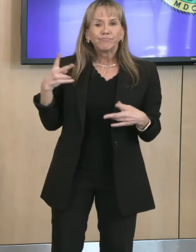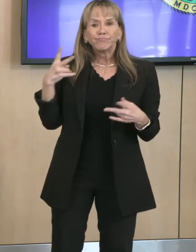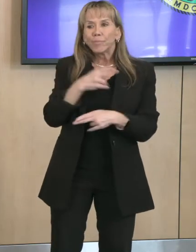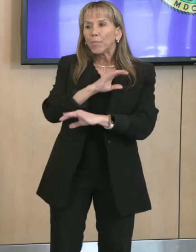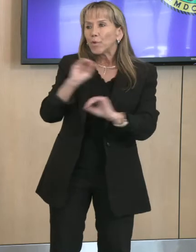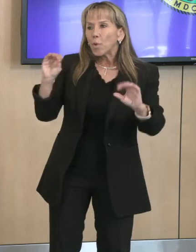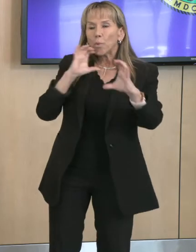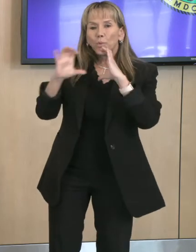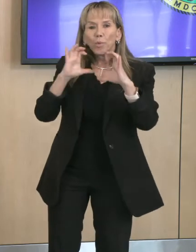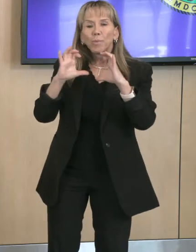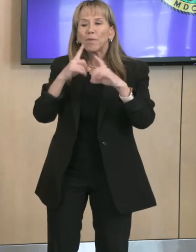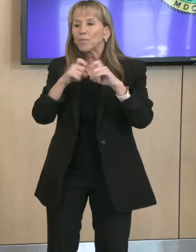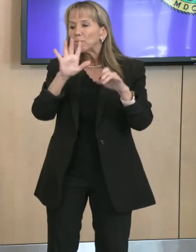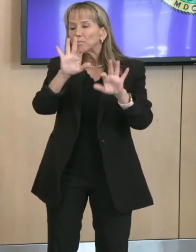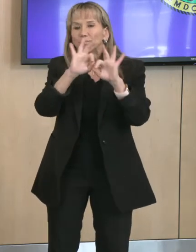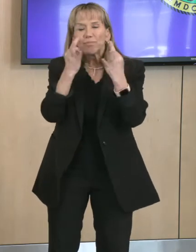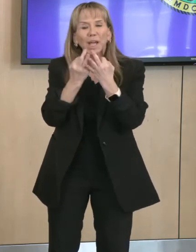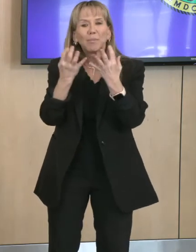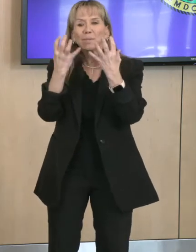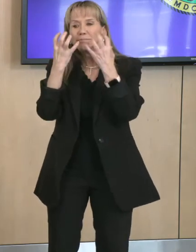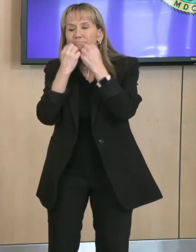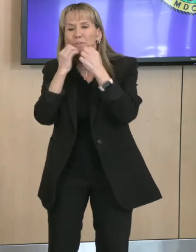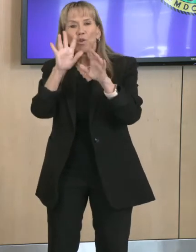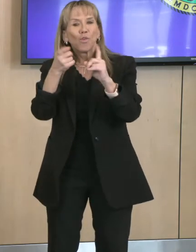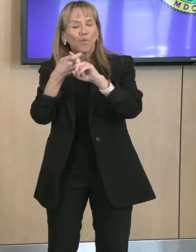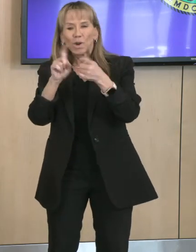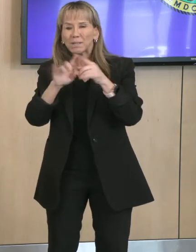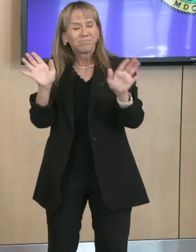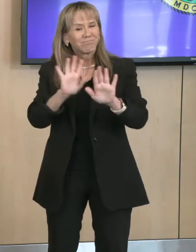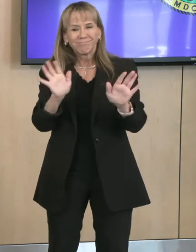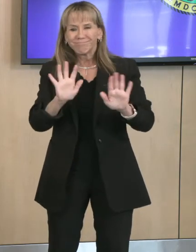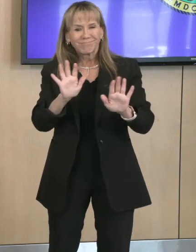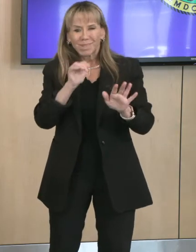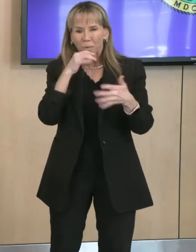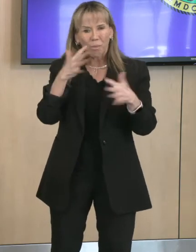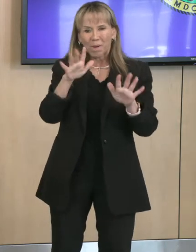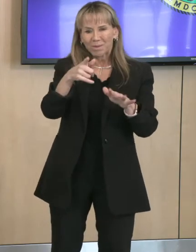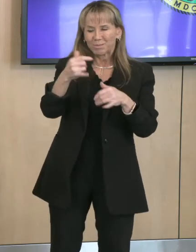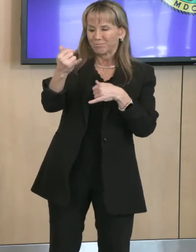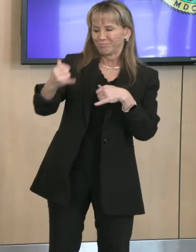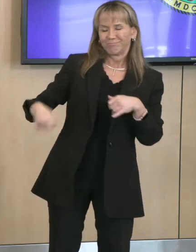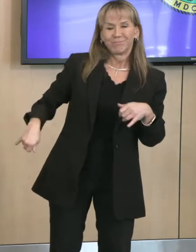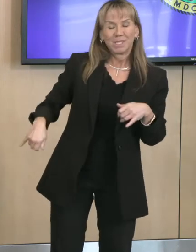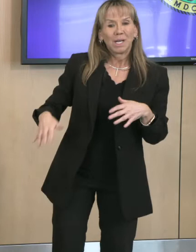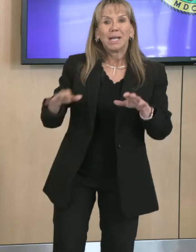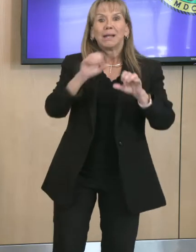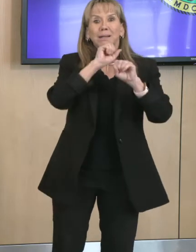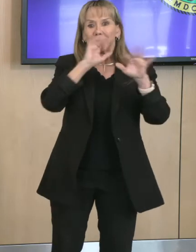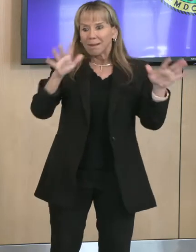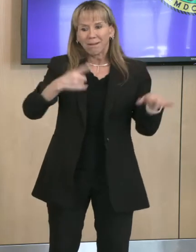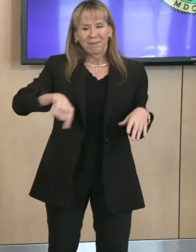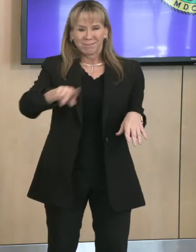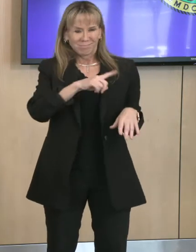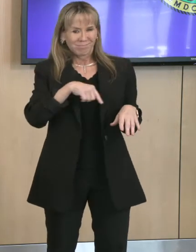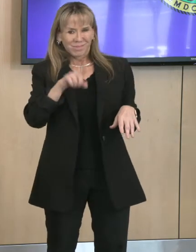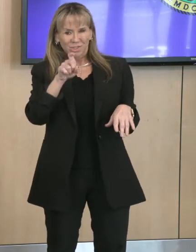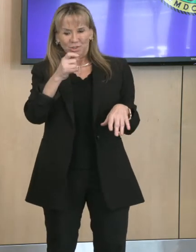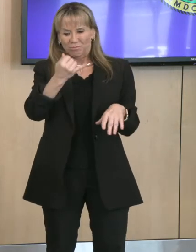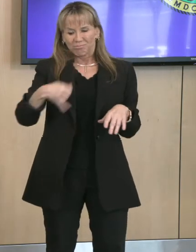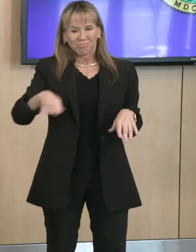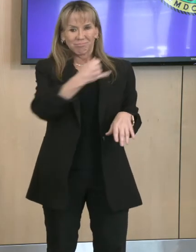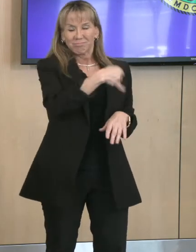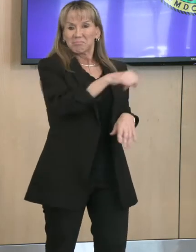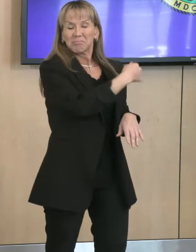your friends. Quite the opposite. In fact, none of us should cut ourselves off from others. While